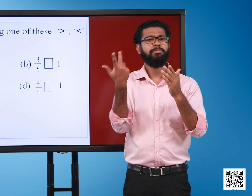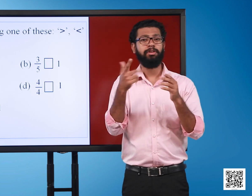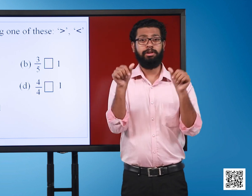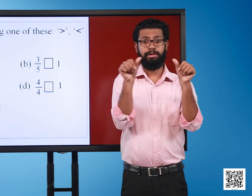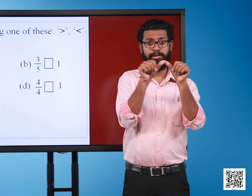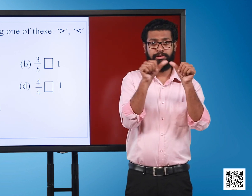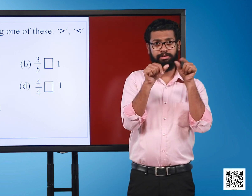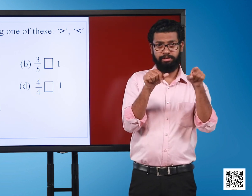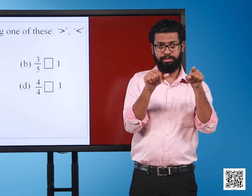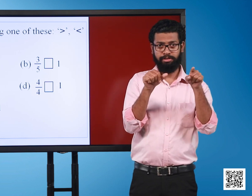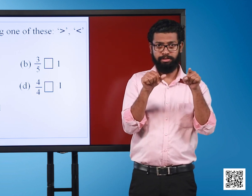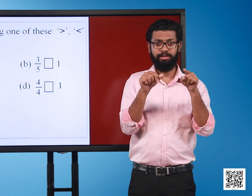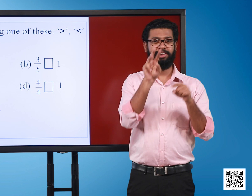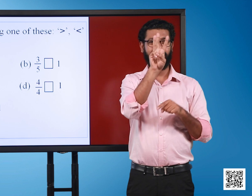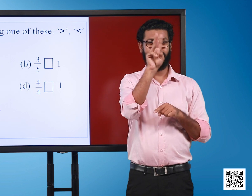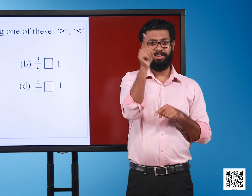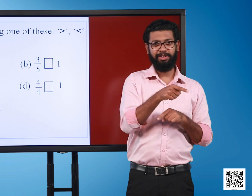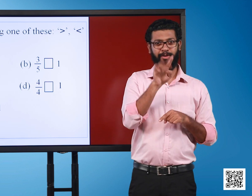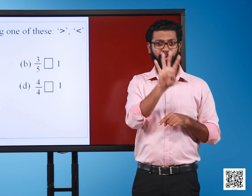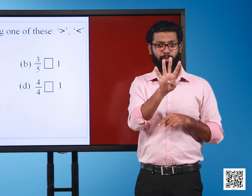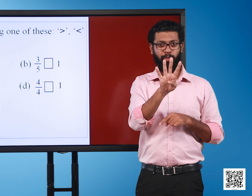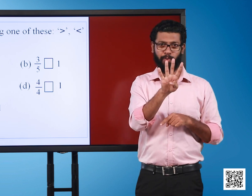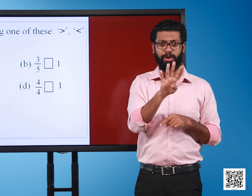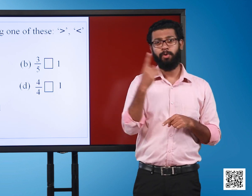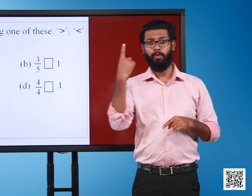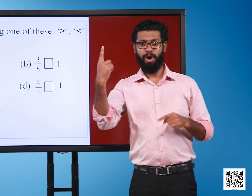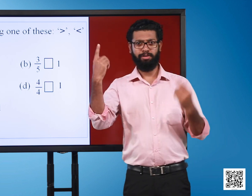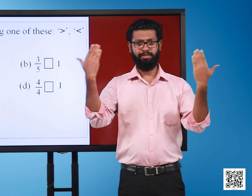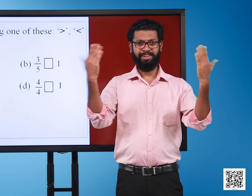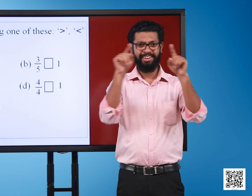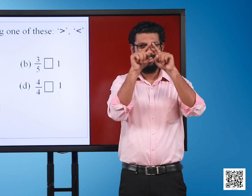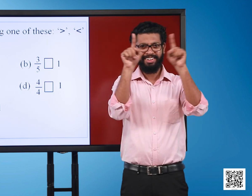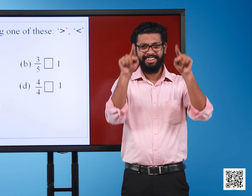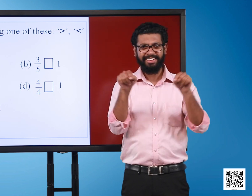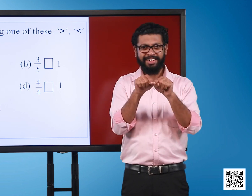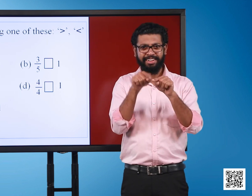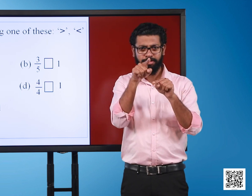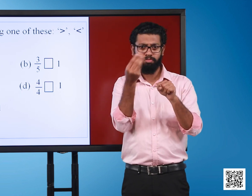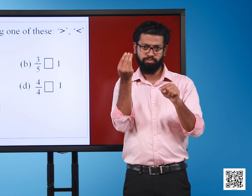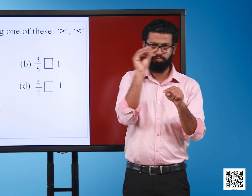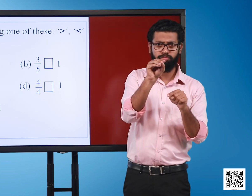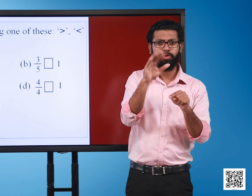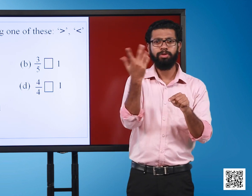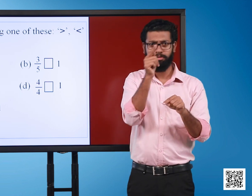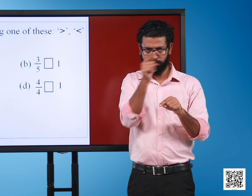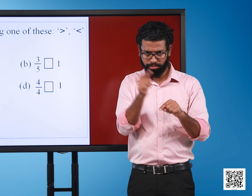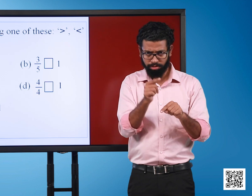A, half dash 1. B, 3/5 dash 1. C,